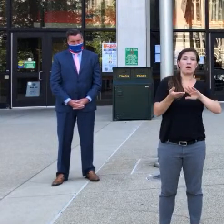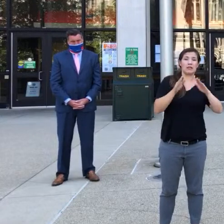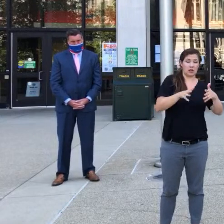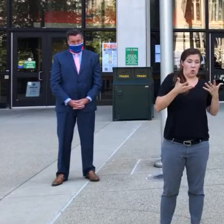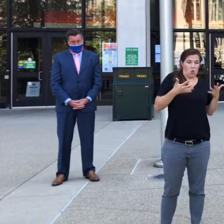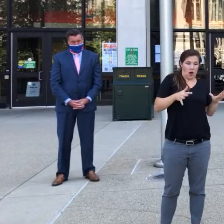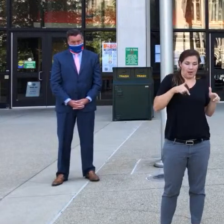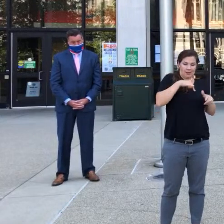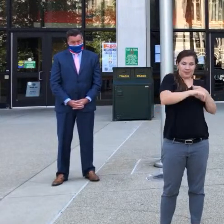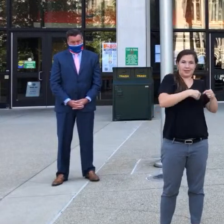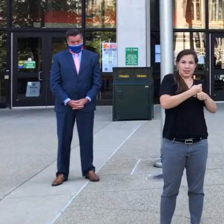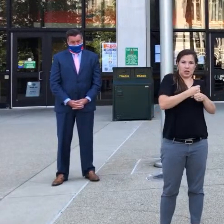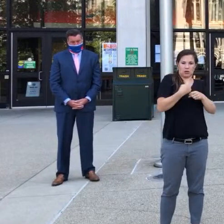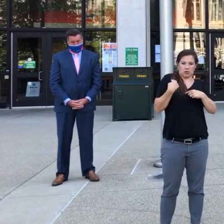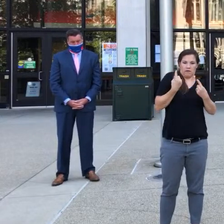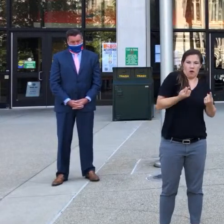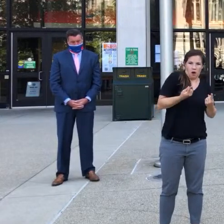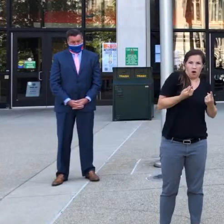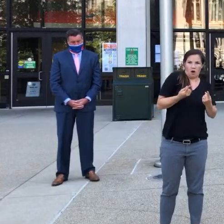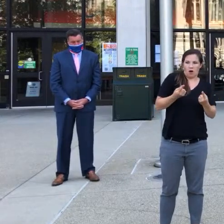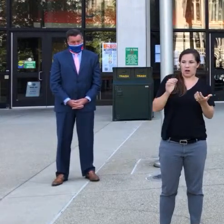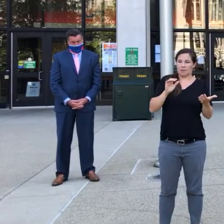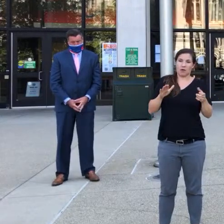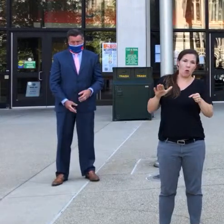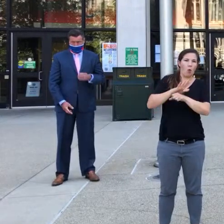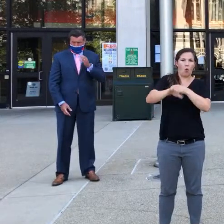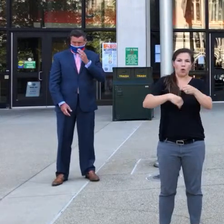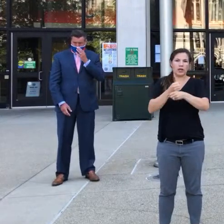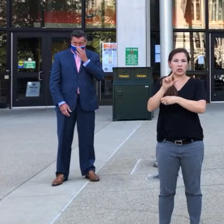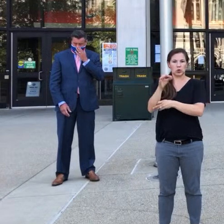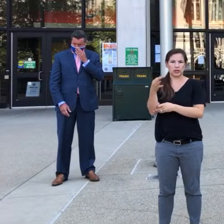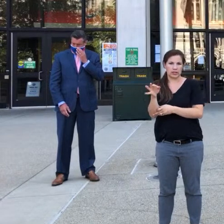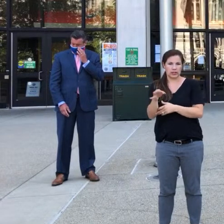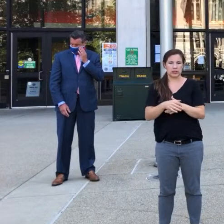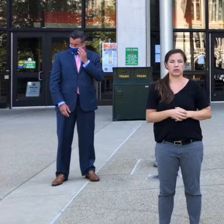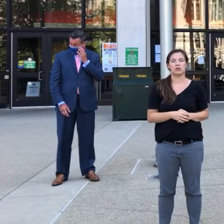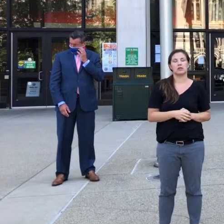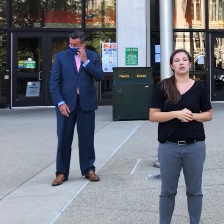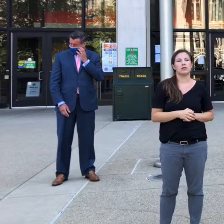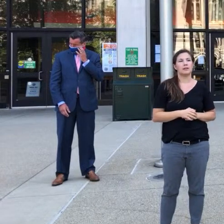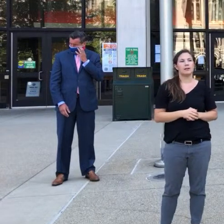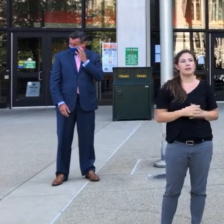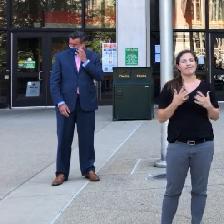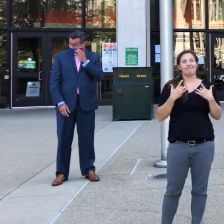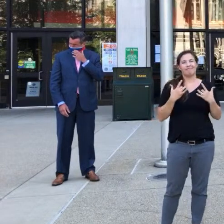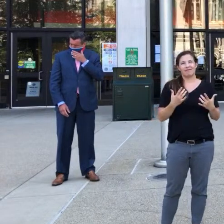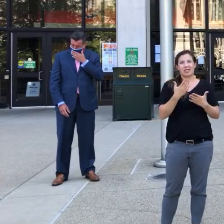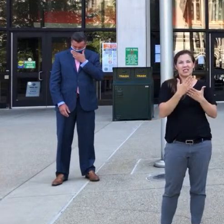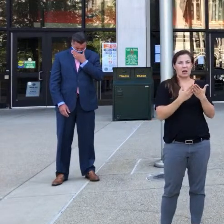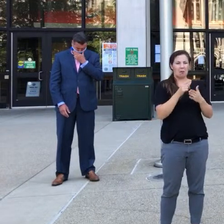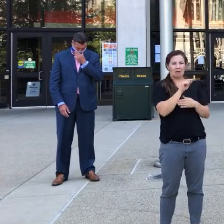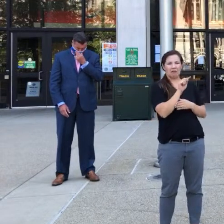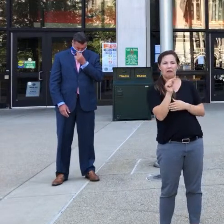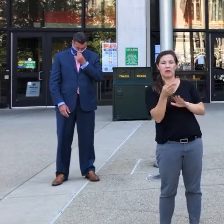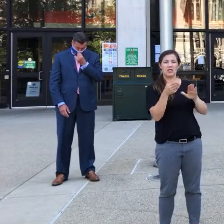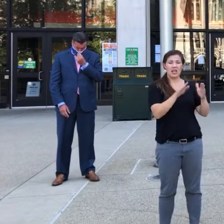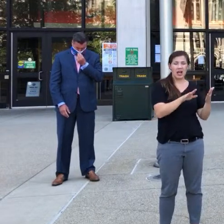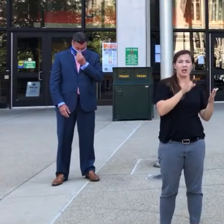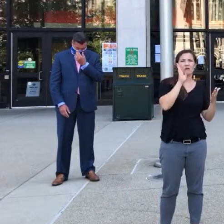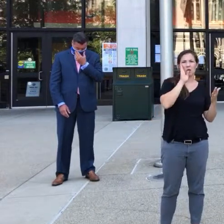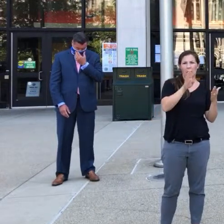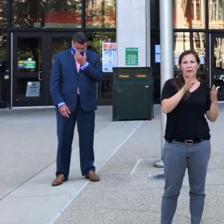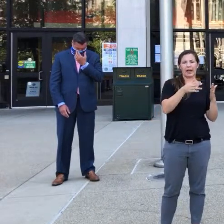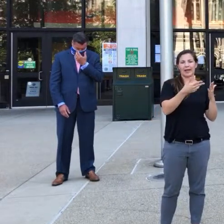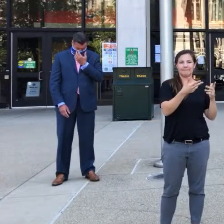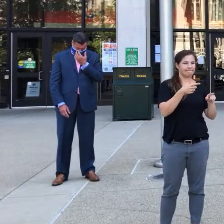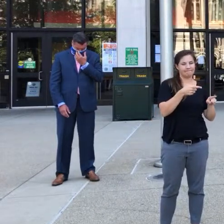already in 2020 than we had in all of 2019. It is likely that some of those pending deaths will actually be determined